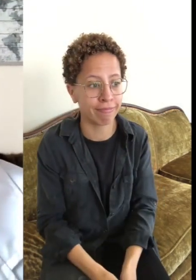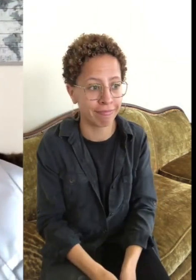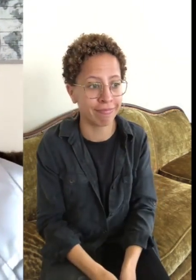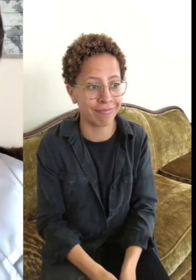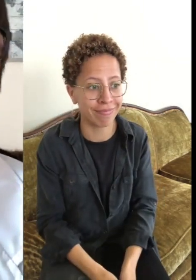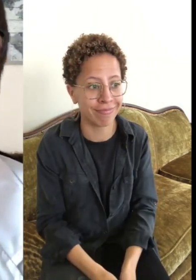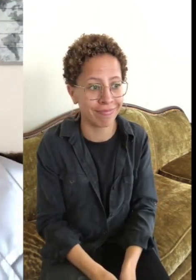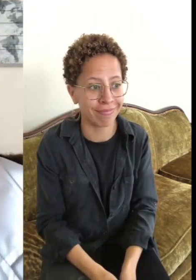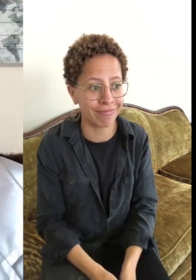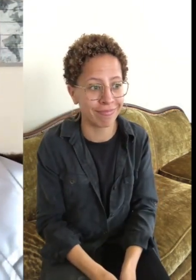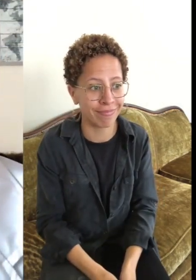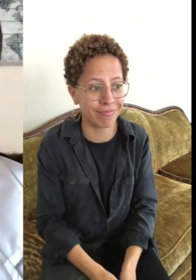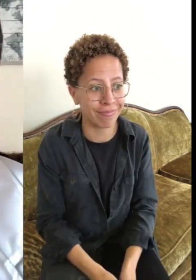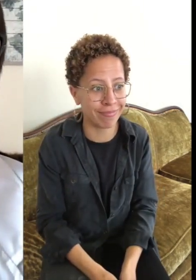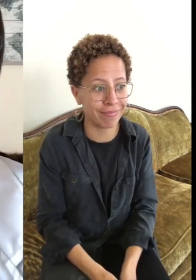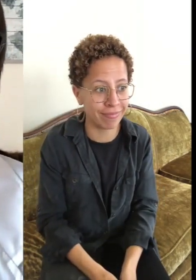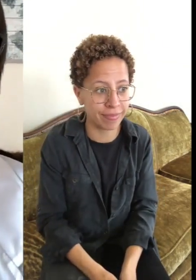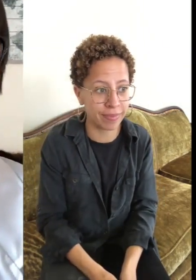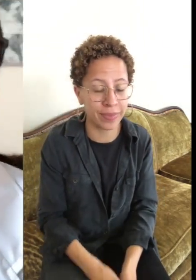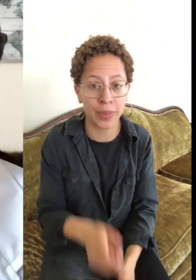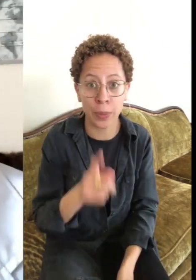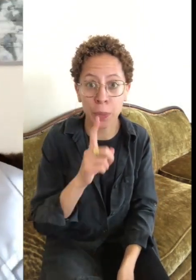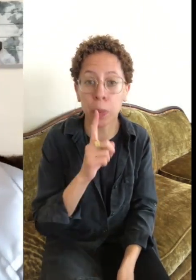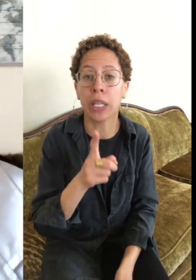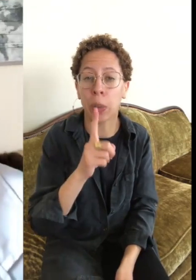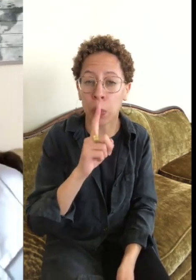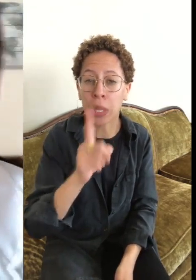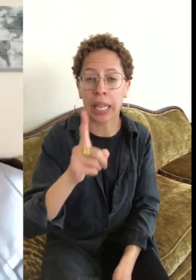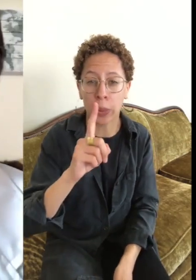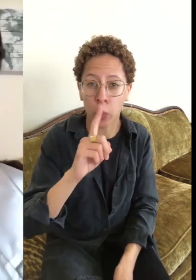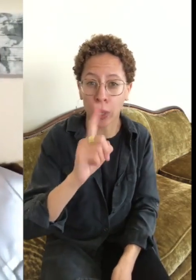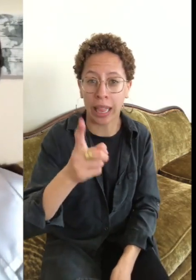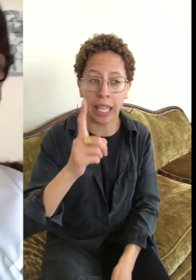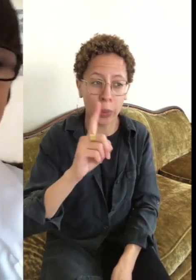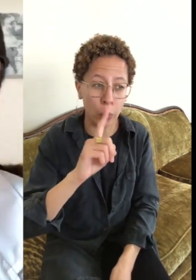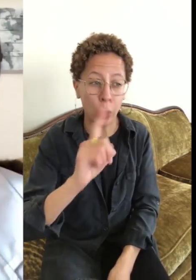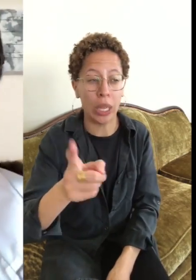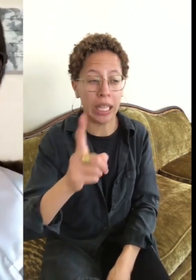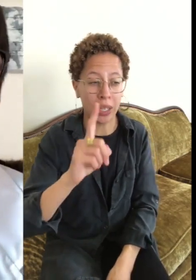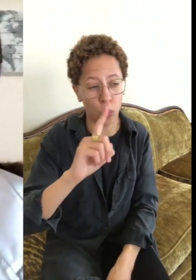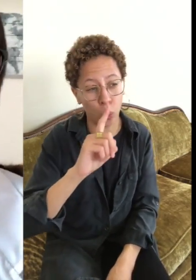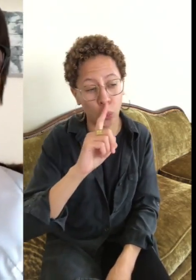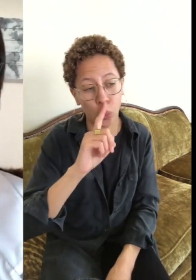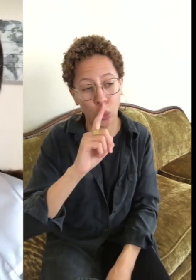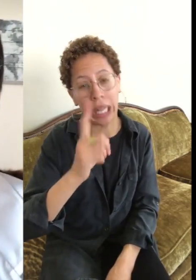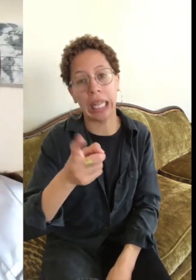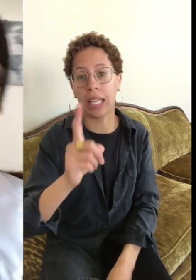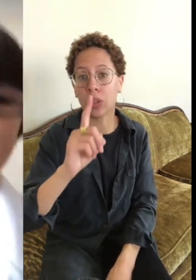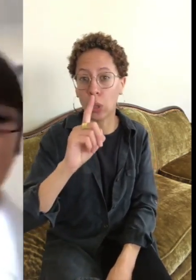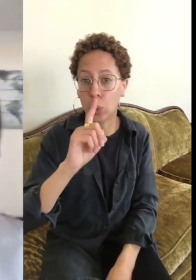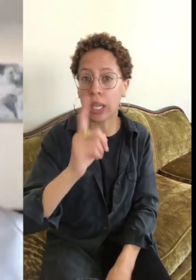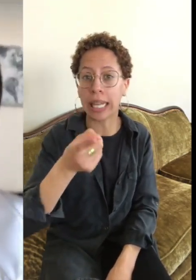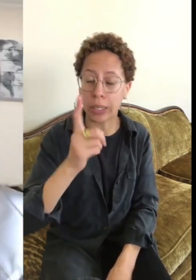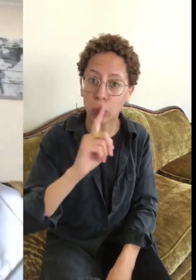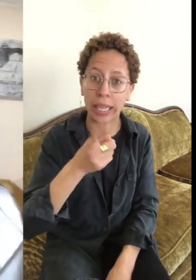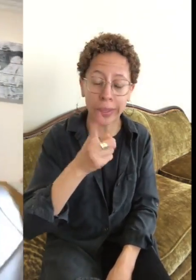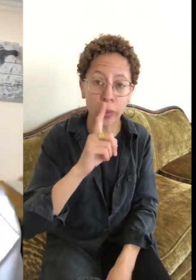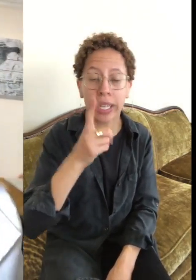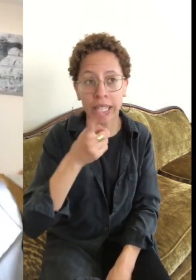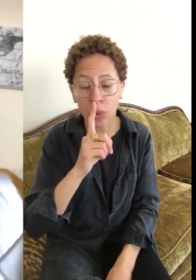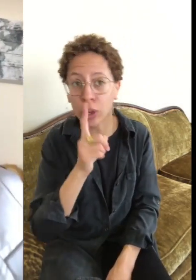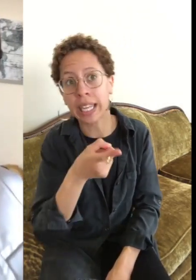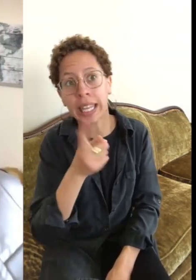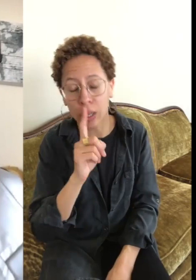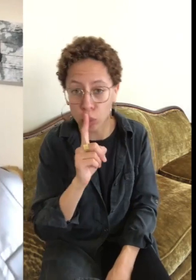Getting really, really, really, really, really, really, really, really, really, really, really,